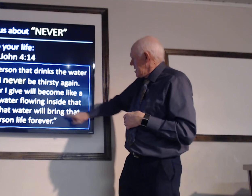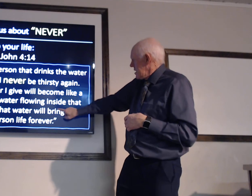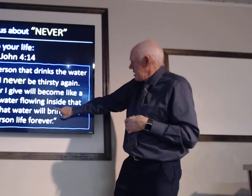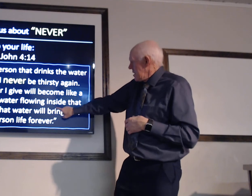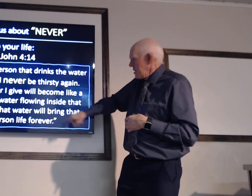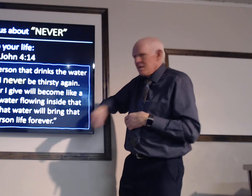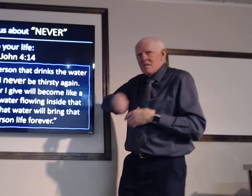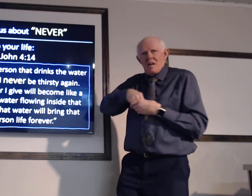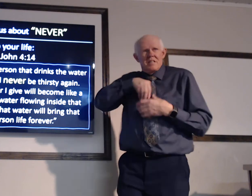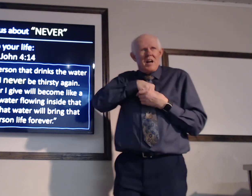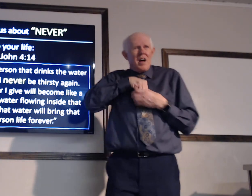was